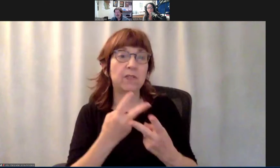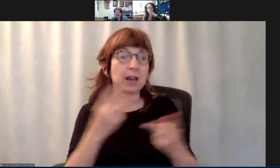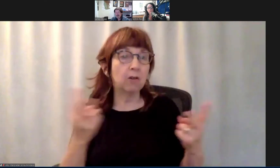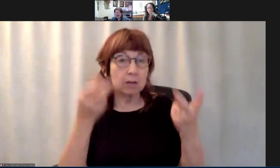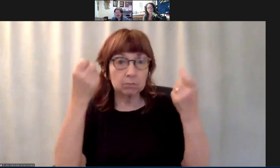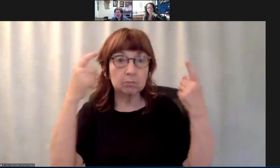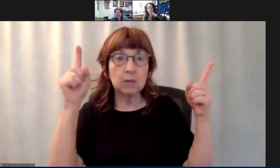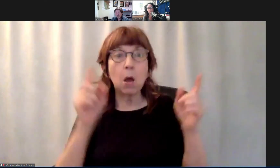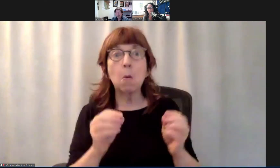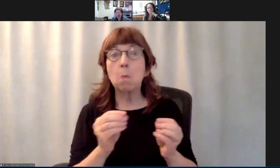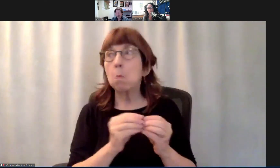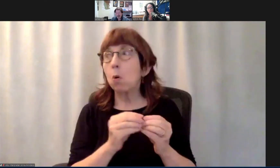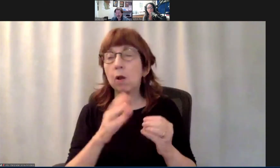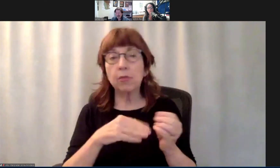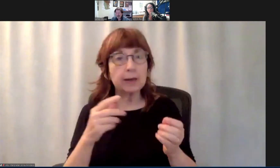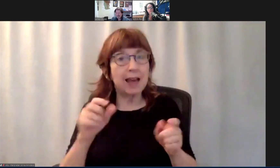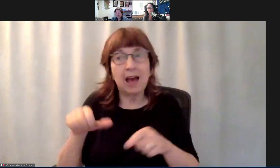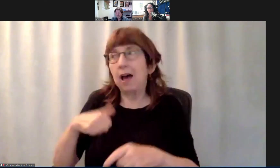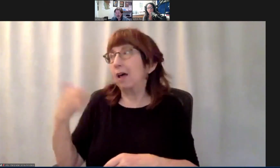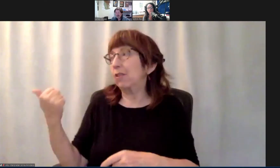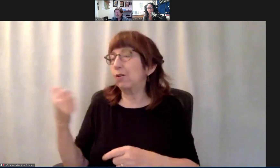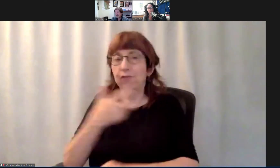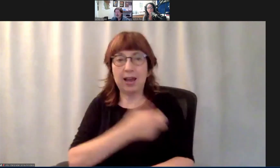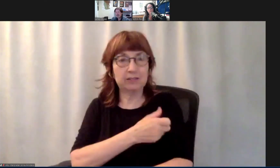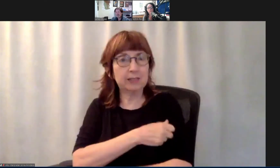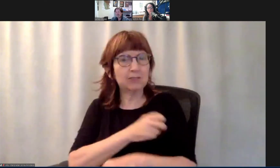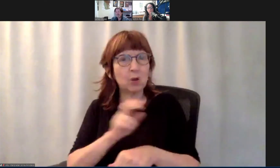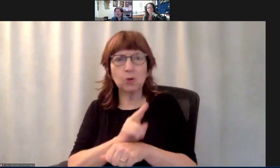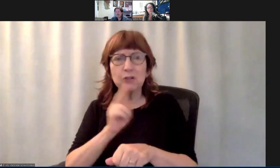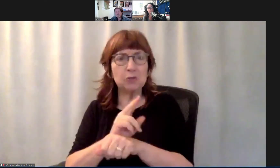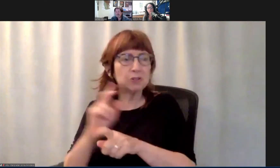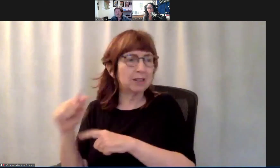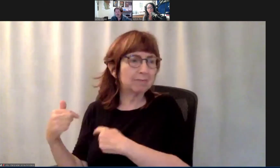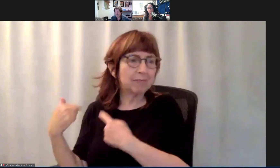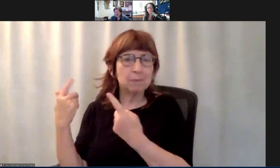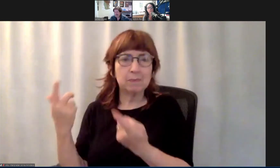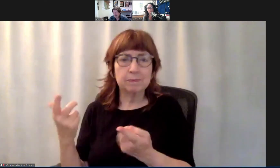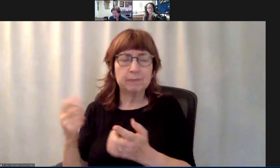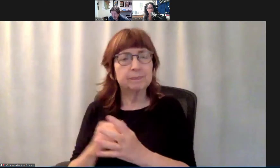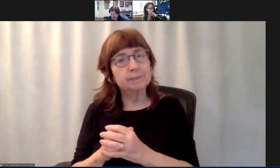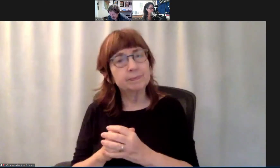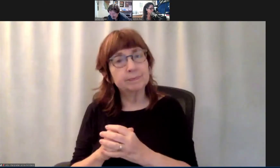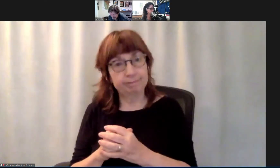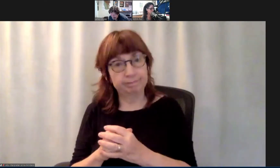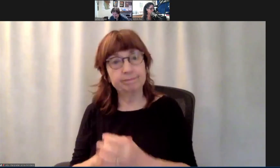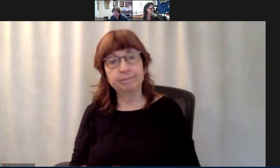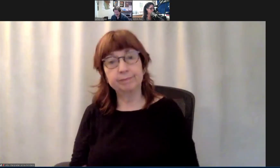than many vaccines that we're using at this point.